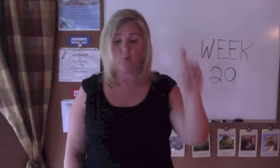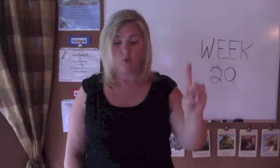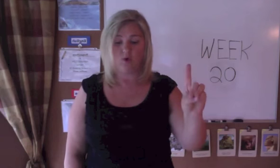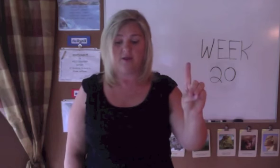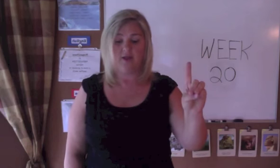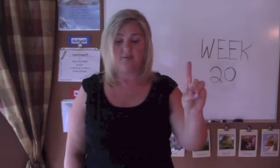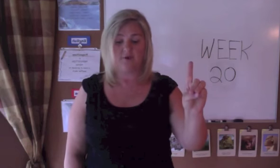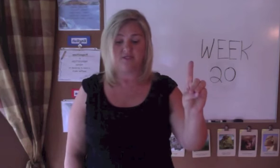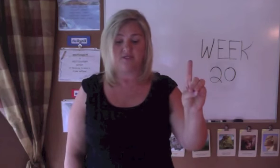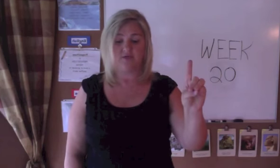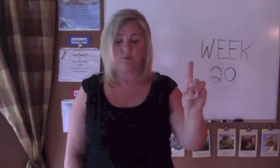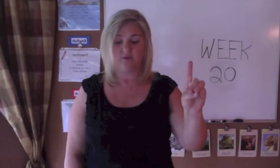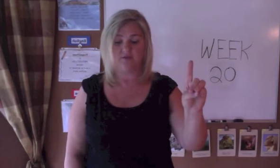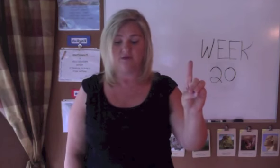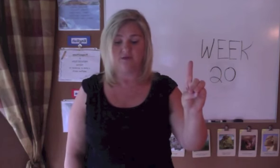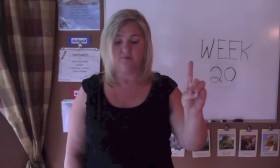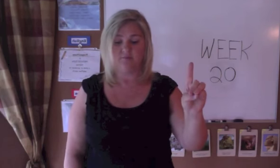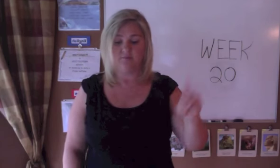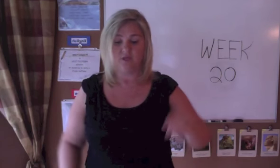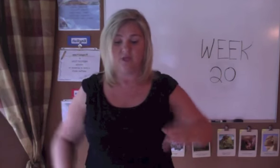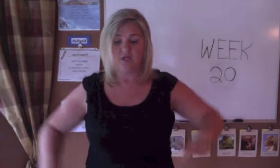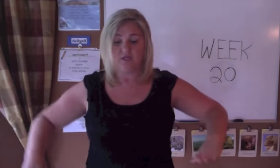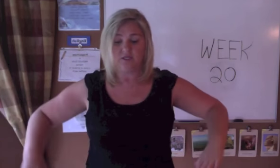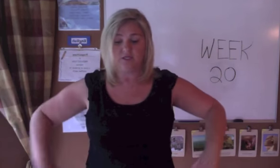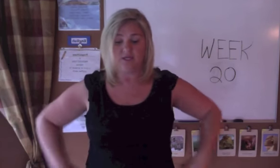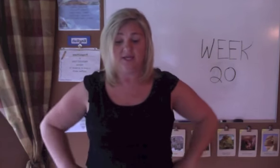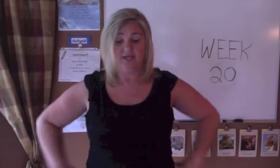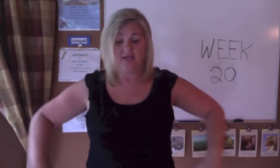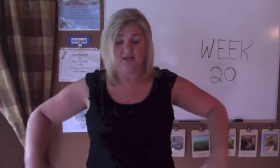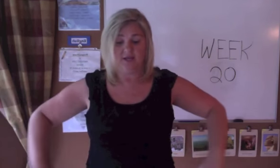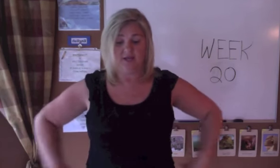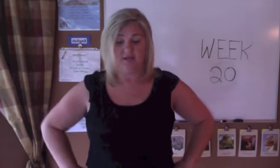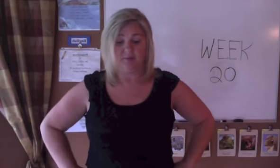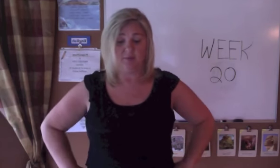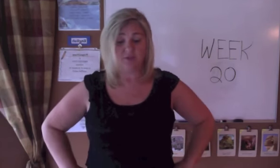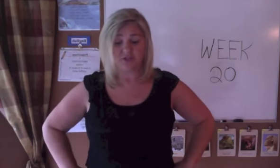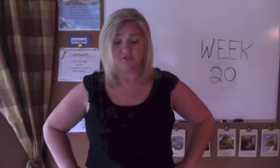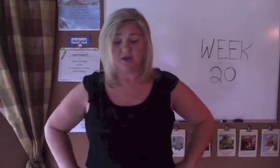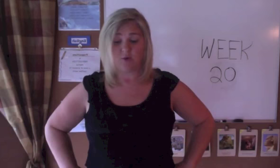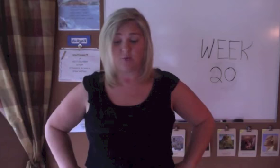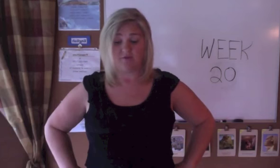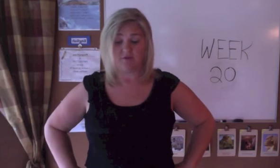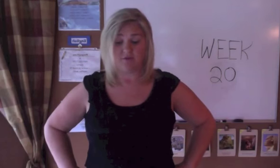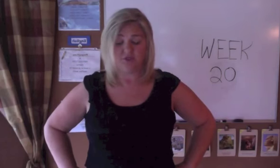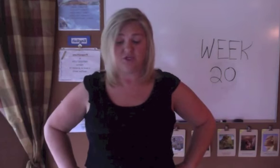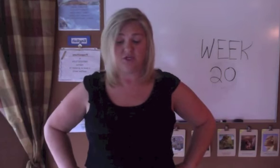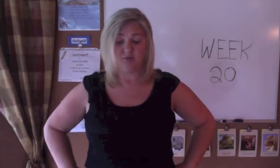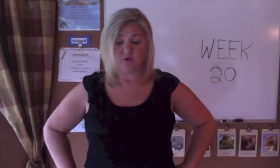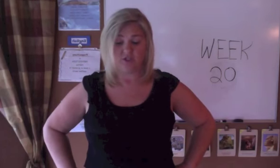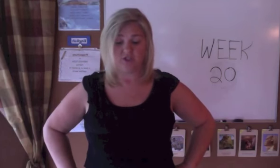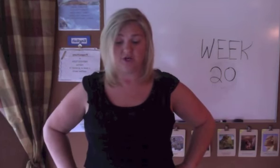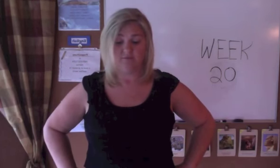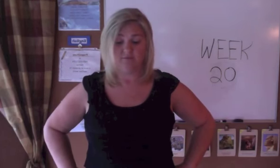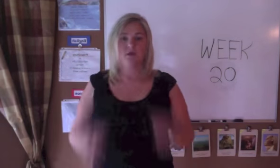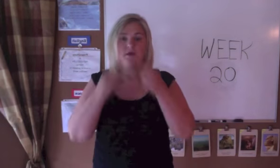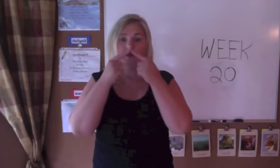I and President Wilson, Lenin and the Bolshevik Revolution in Russia,